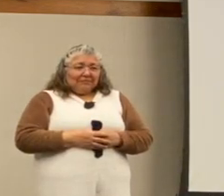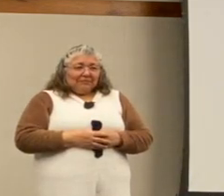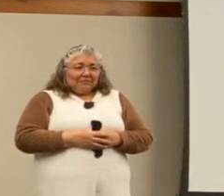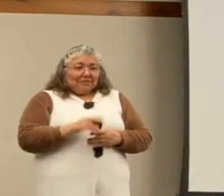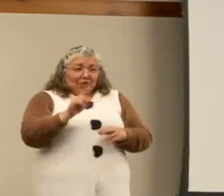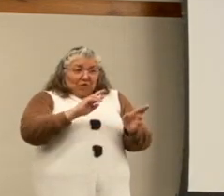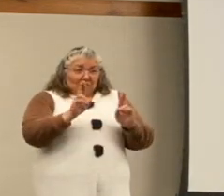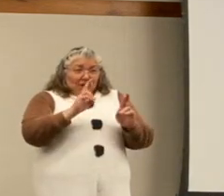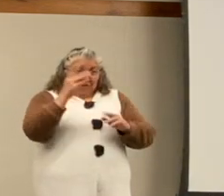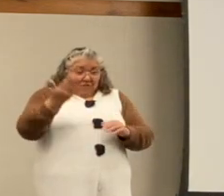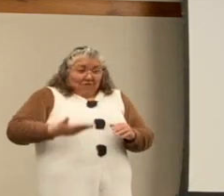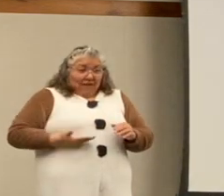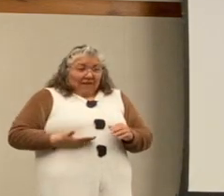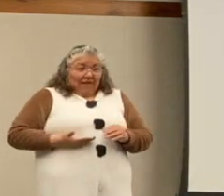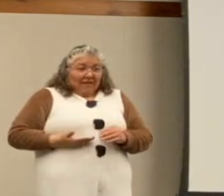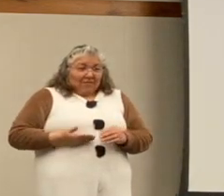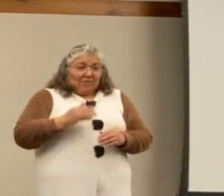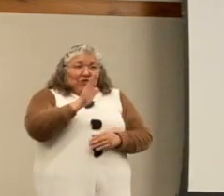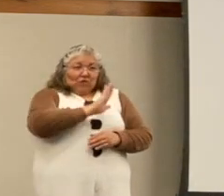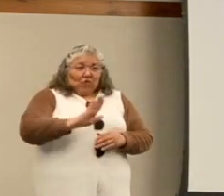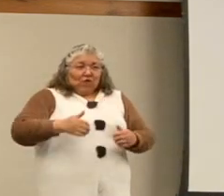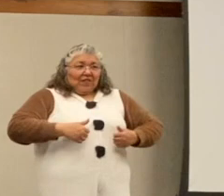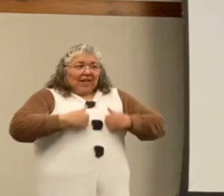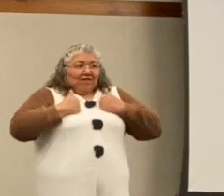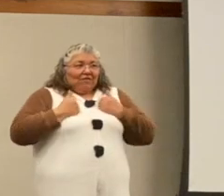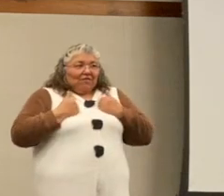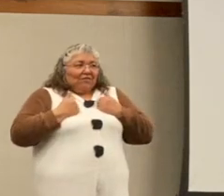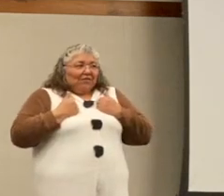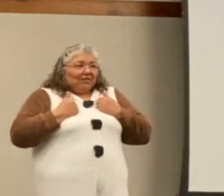Are you ready to invite him into your life?